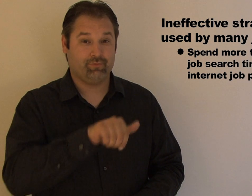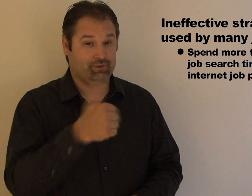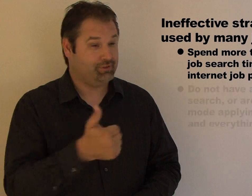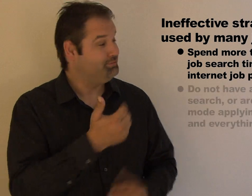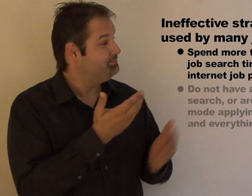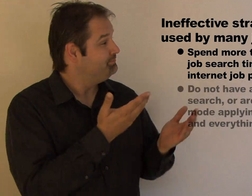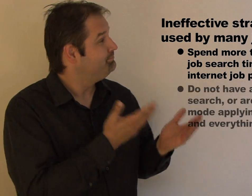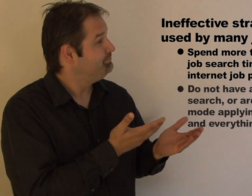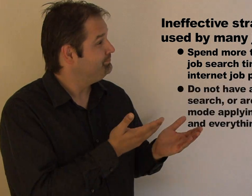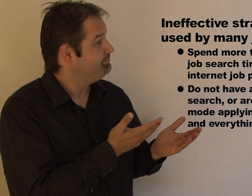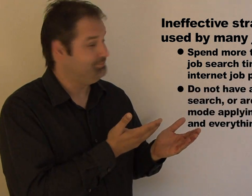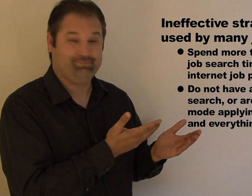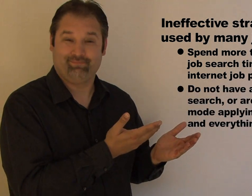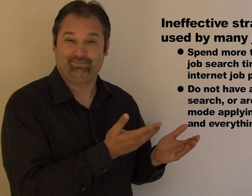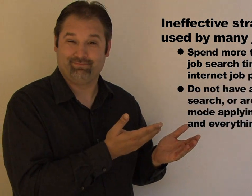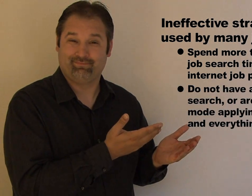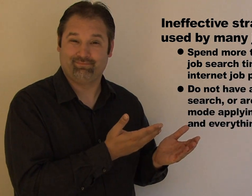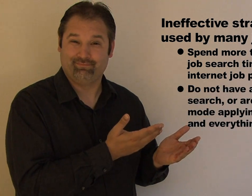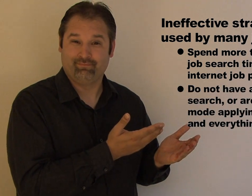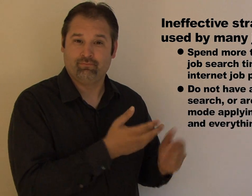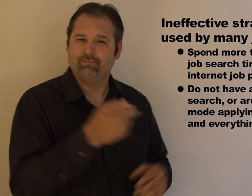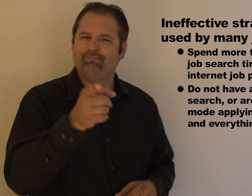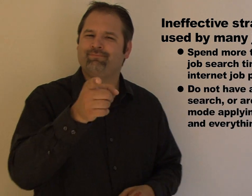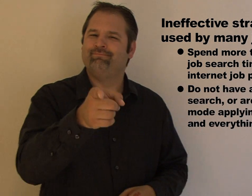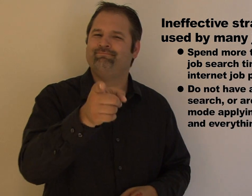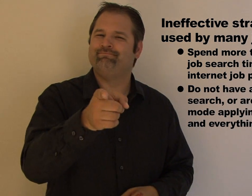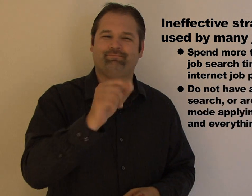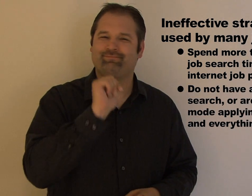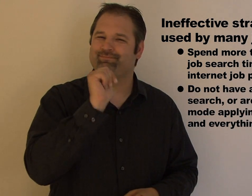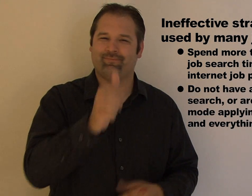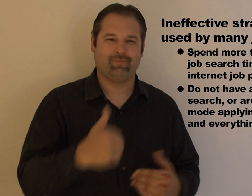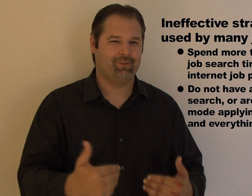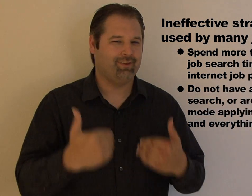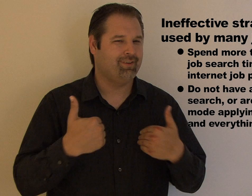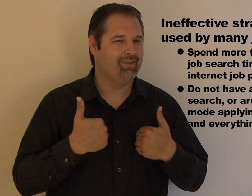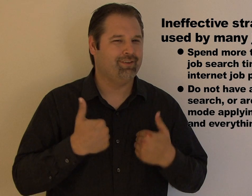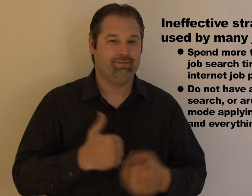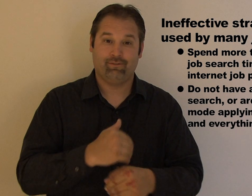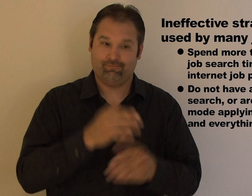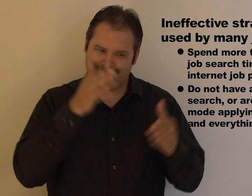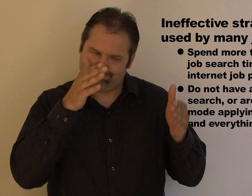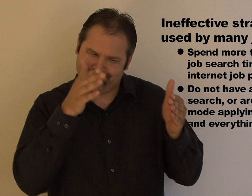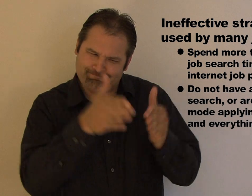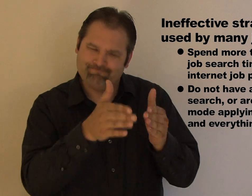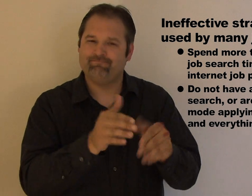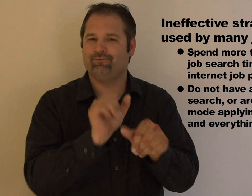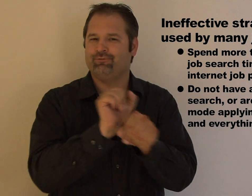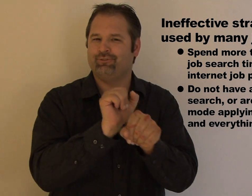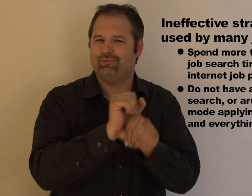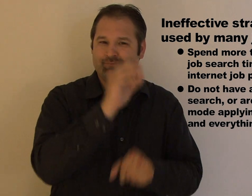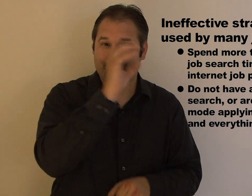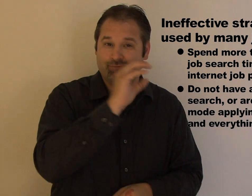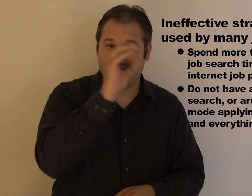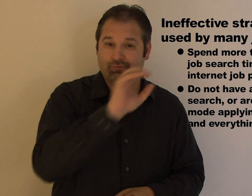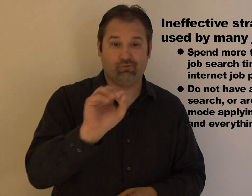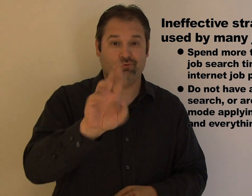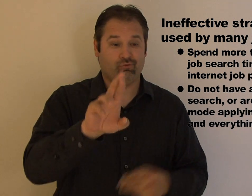Next, don't have a narrow job search. Or be in desperate mode, applying